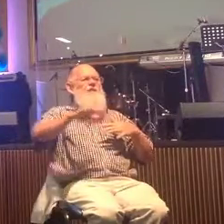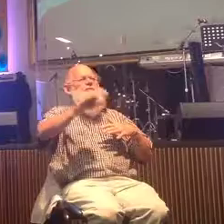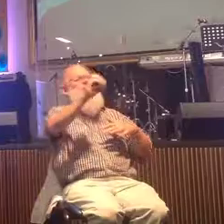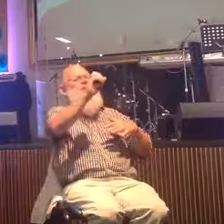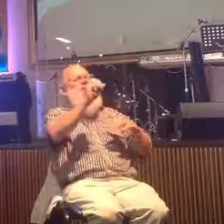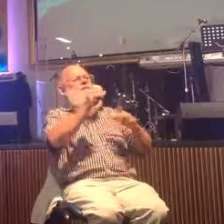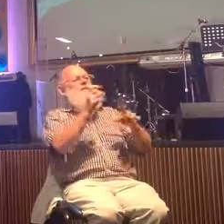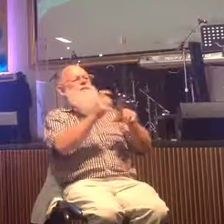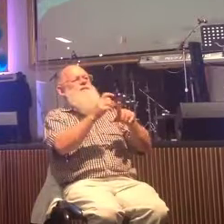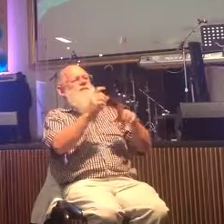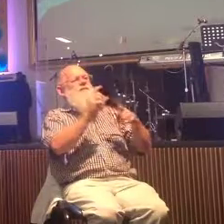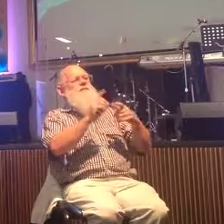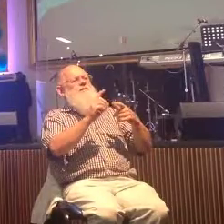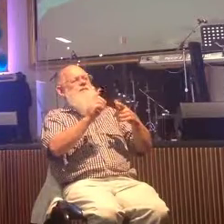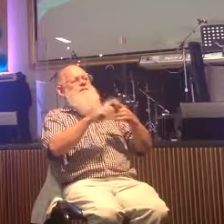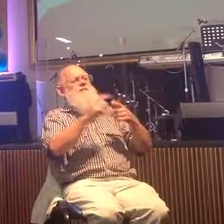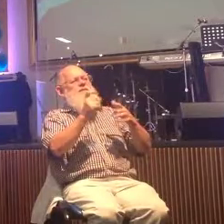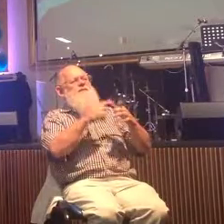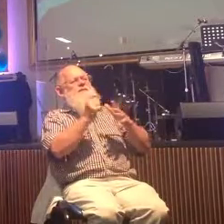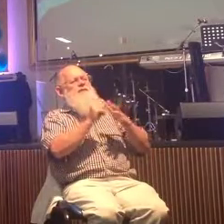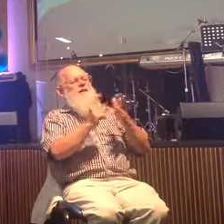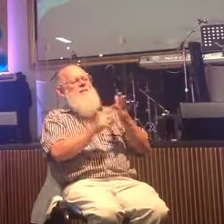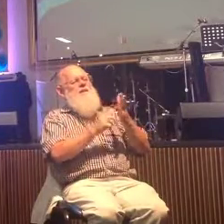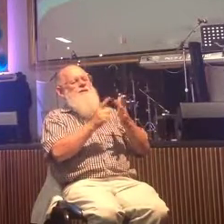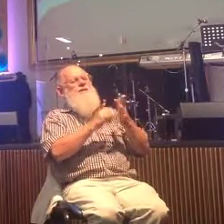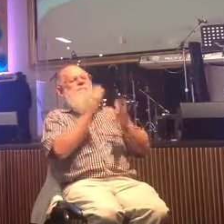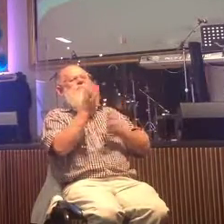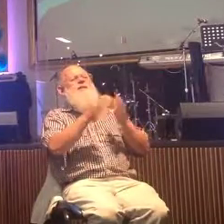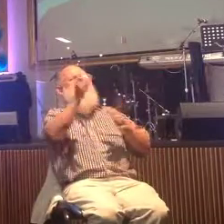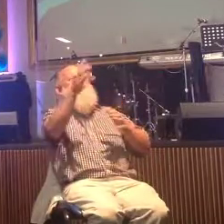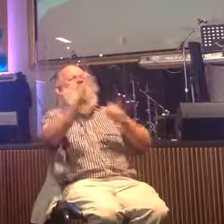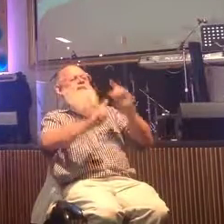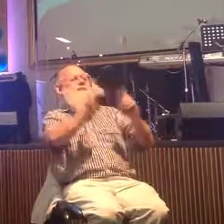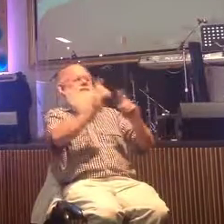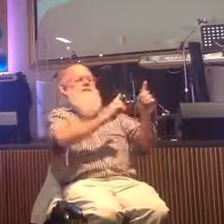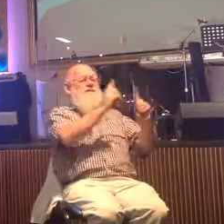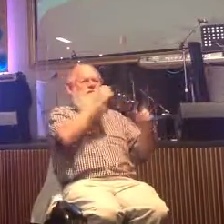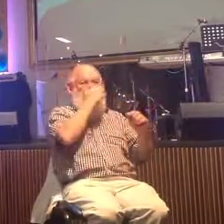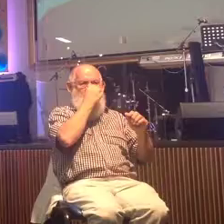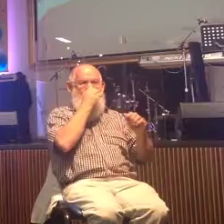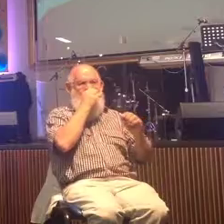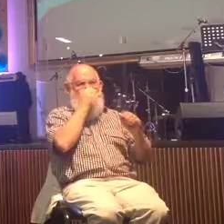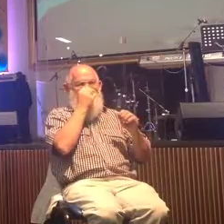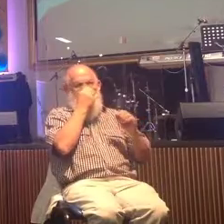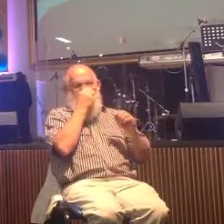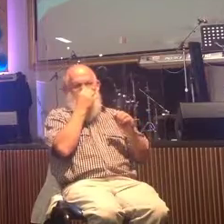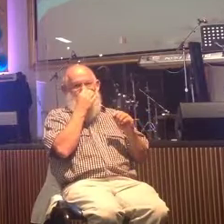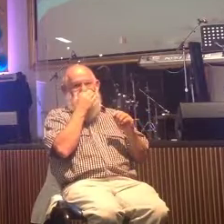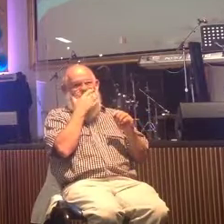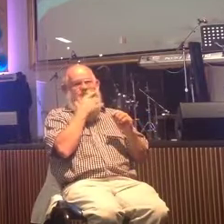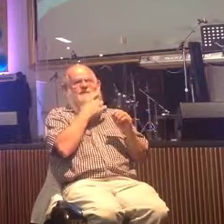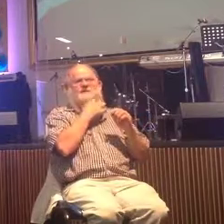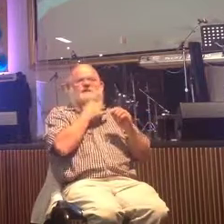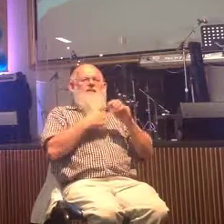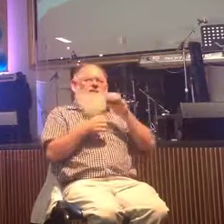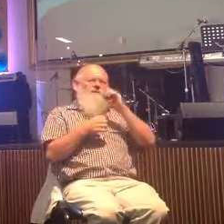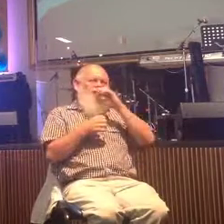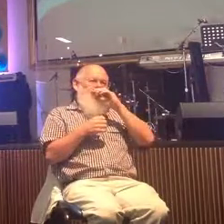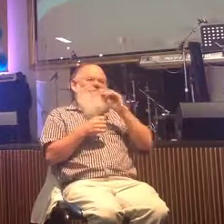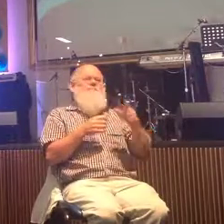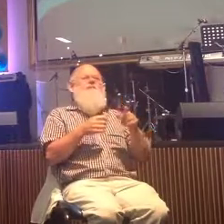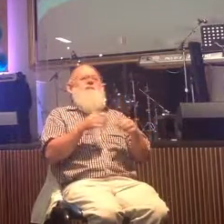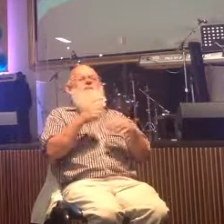though Decapolis literally means 10 cities, if you translate the word, but most of the time there was 9 or 11 cities. There was rarely 10. It's a funny